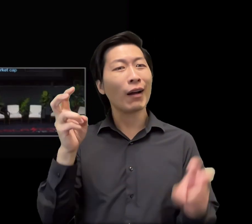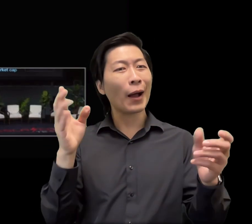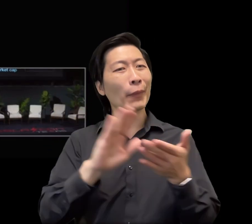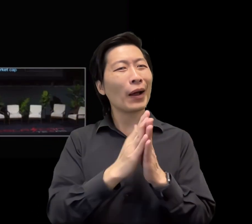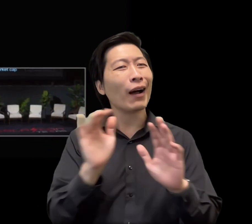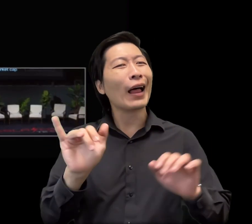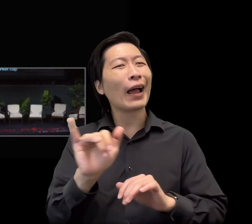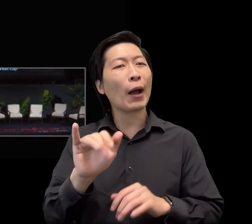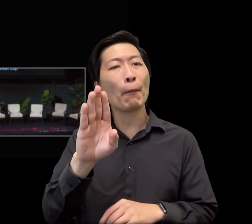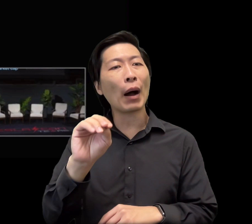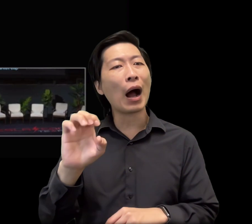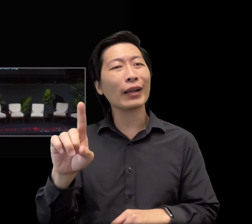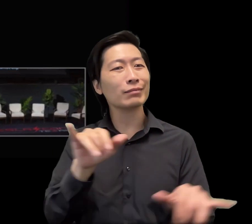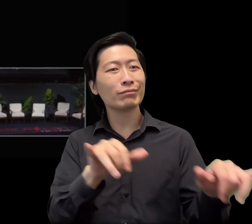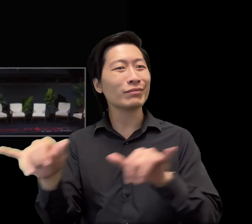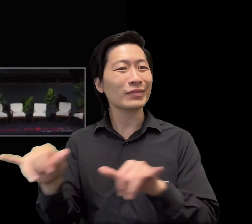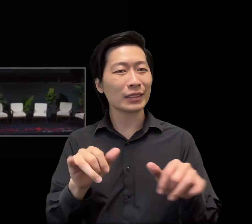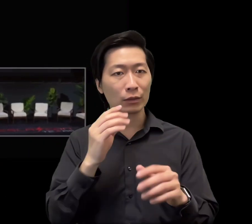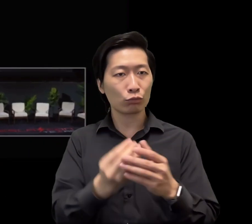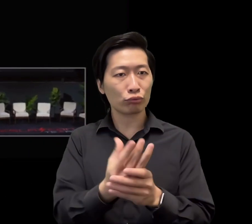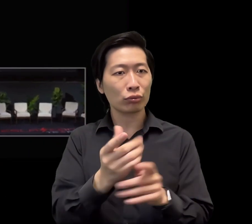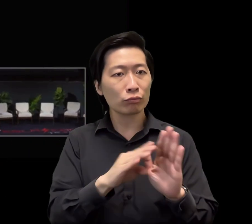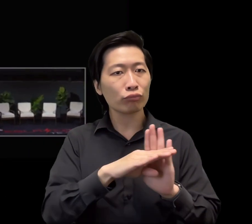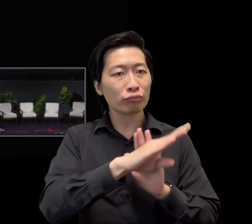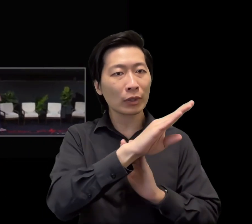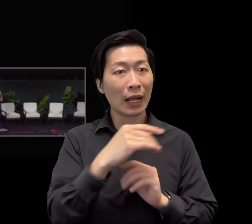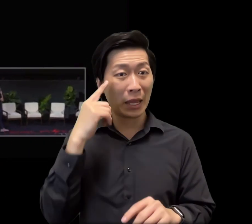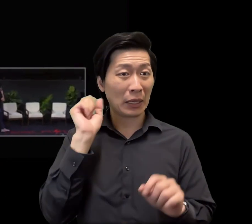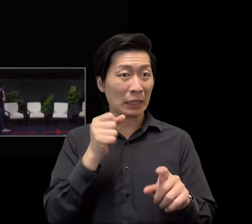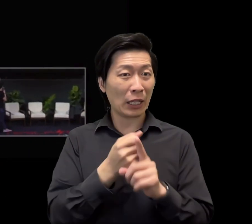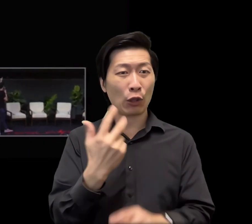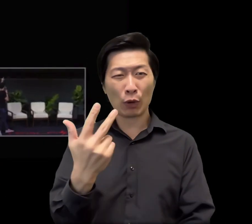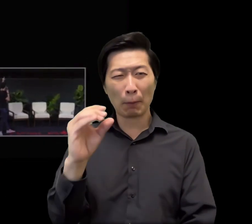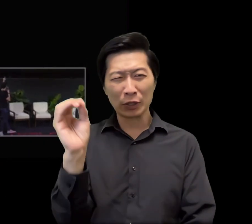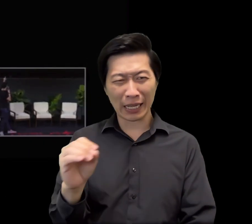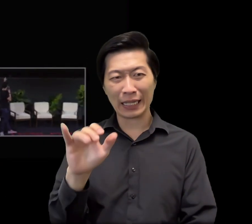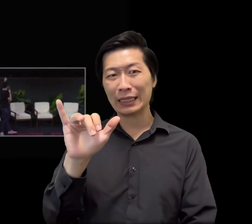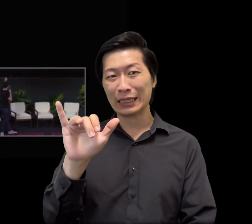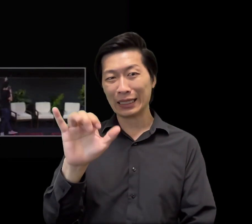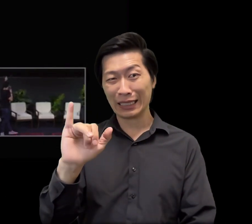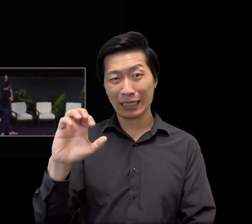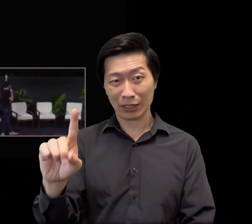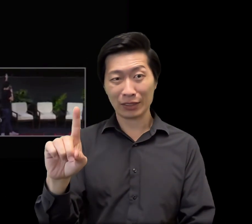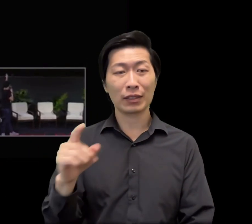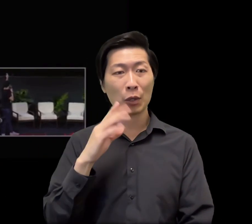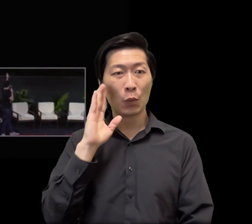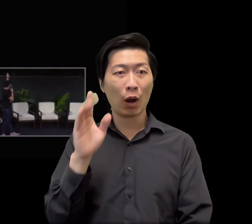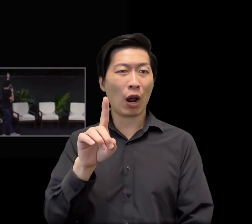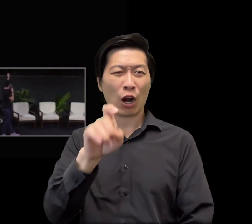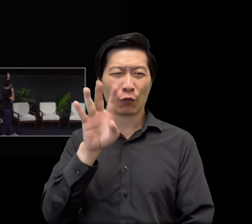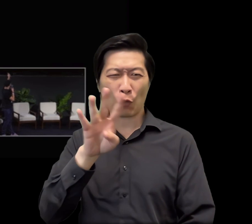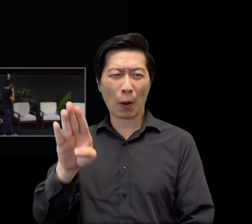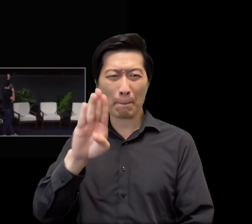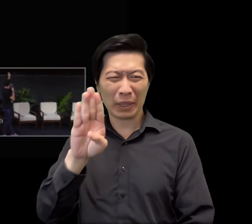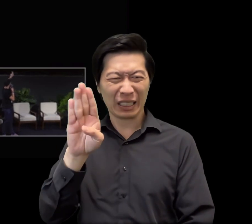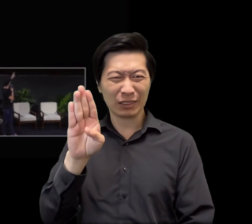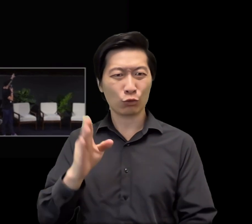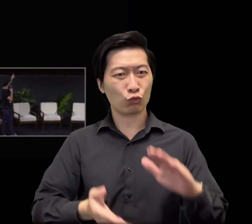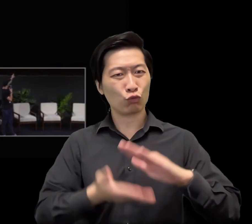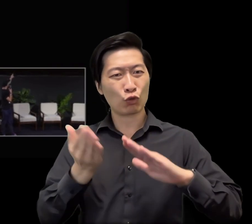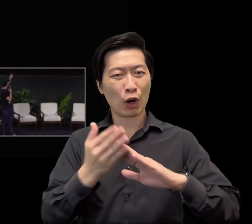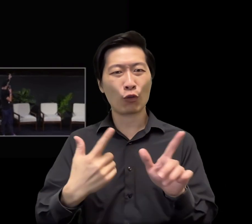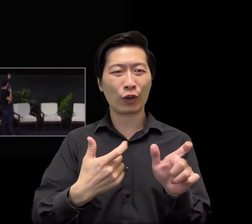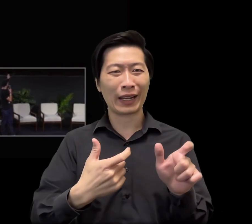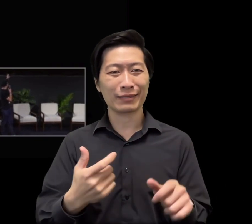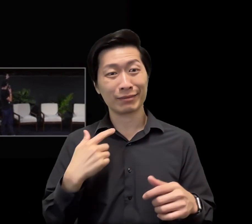a bond with a yield that's growing in perpetuity. And I think we can hit a 3% yield. So we'll get a 144 billion run